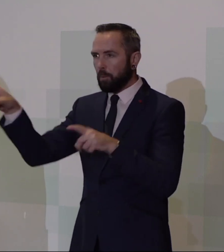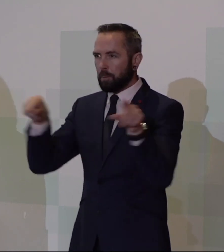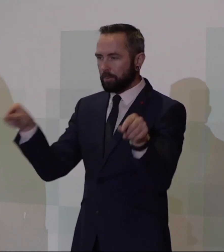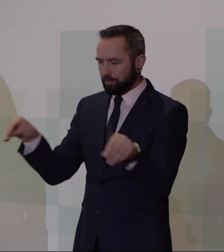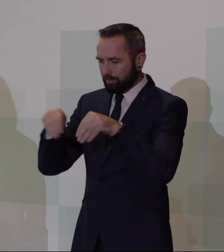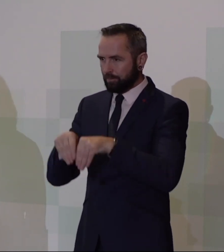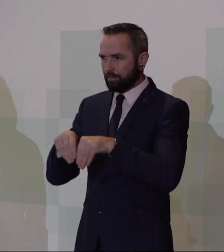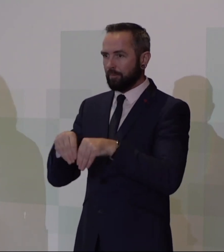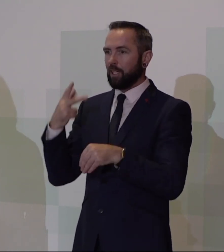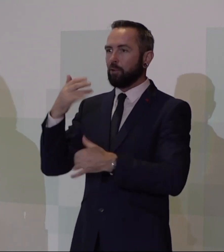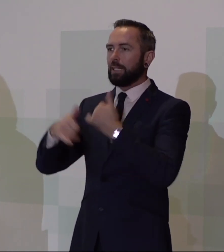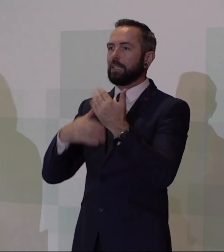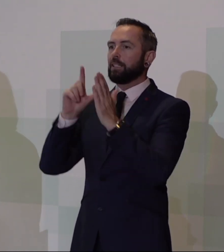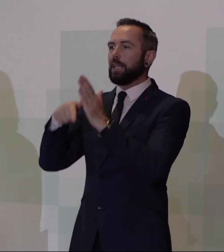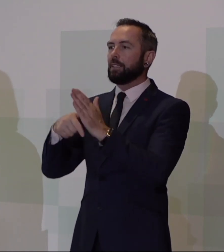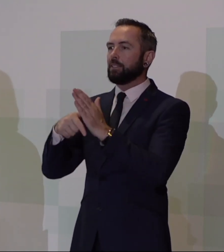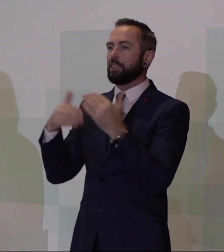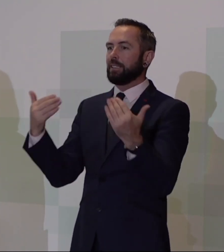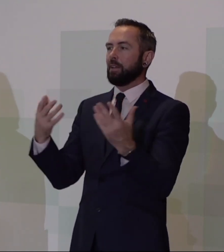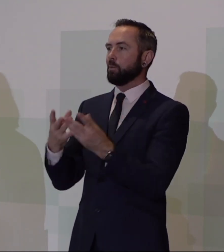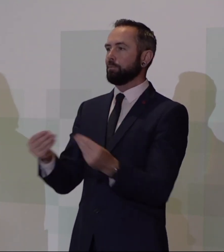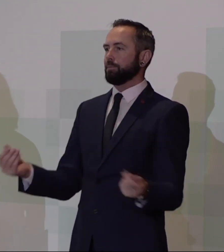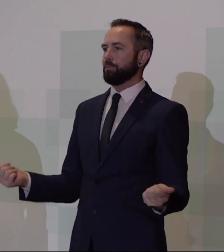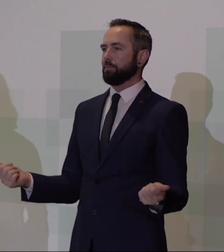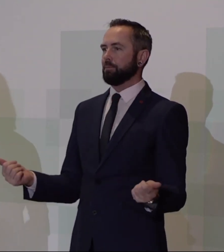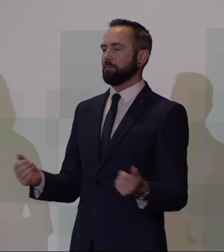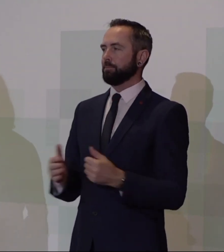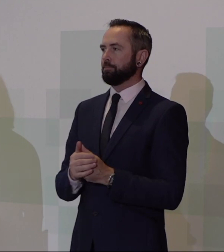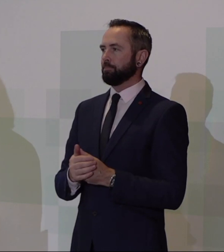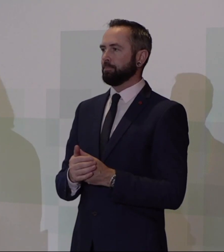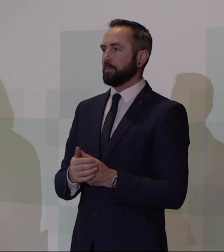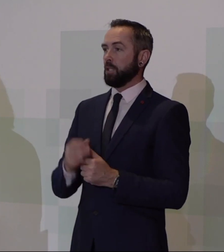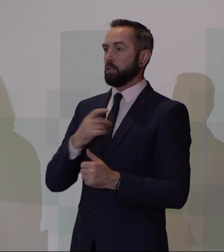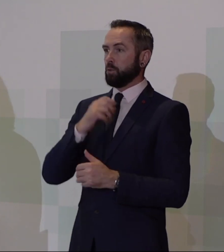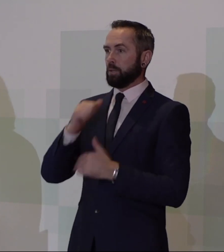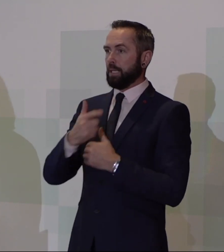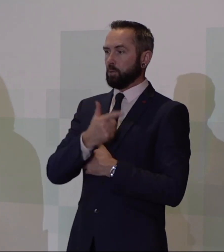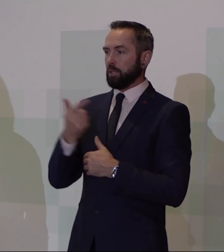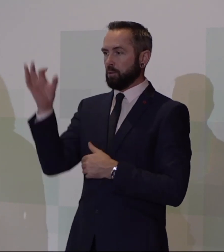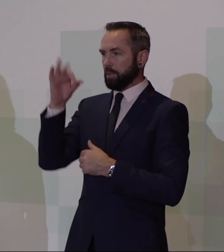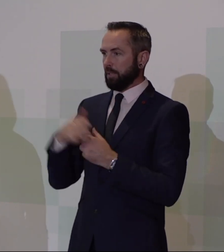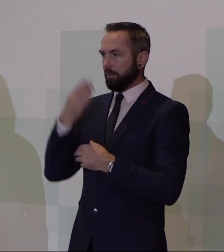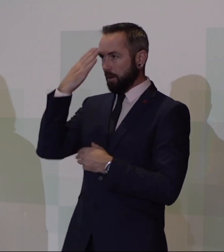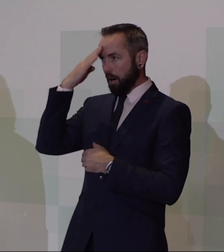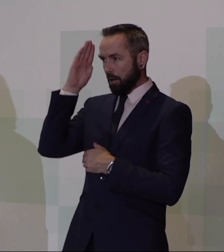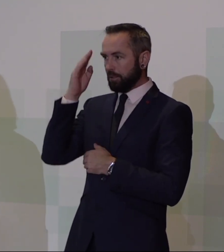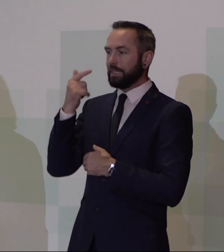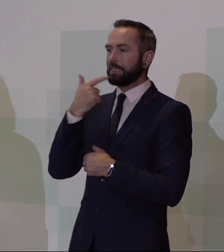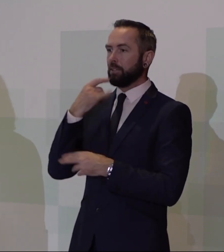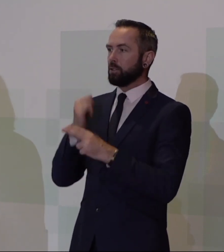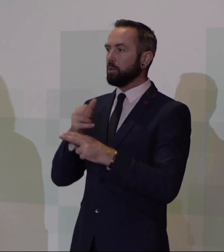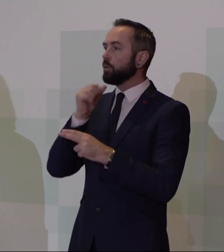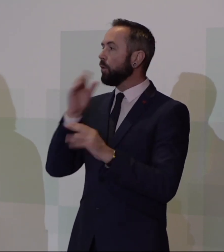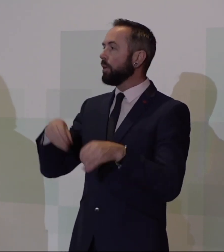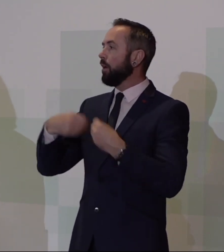later, physics was no longer a Leaving Cert subject in my school. Today, 22% of Irish secondary schools do not offer physics